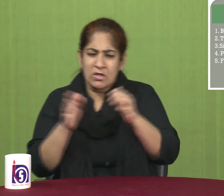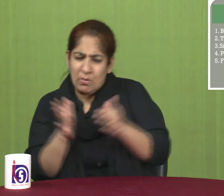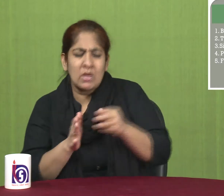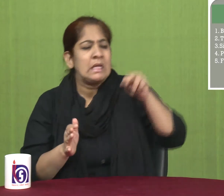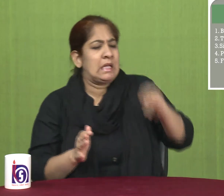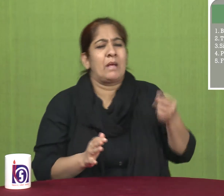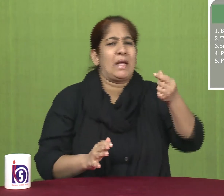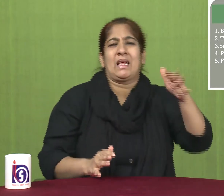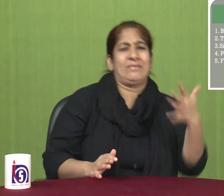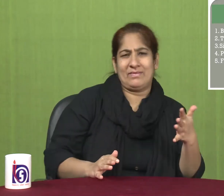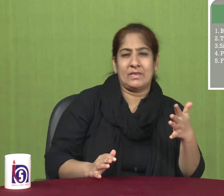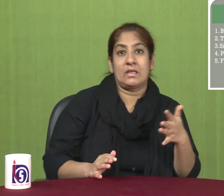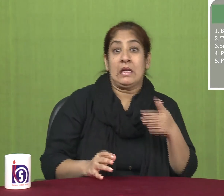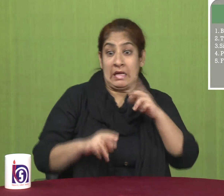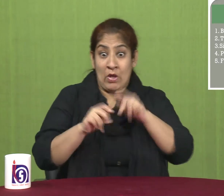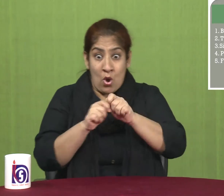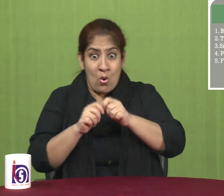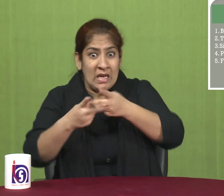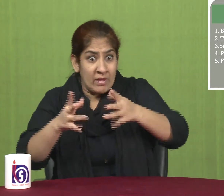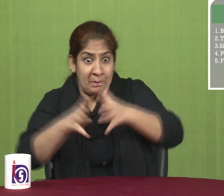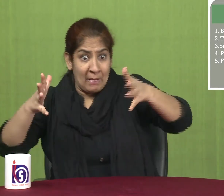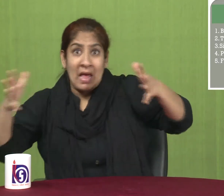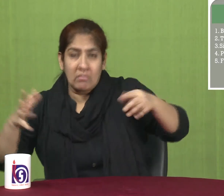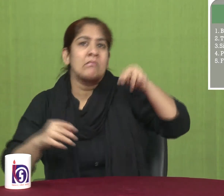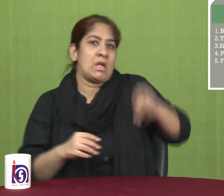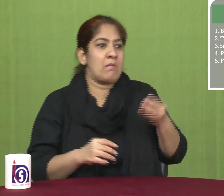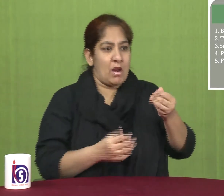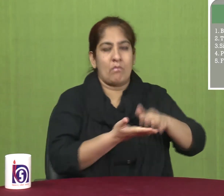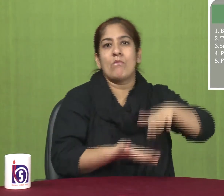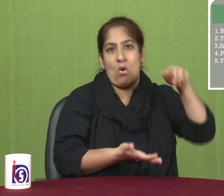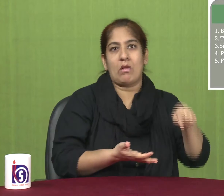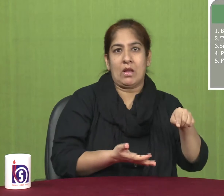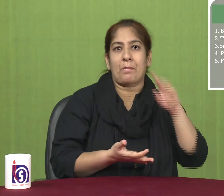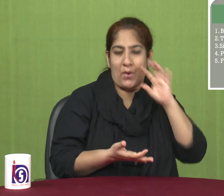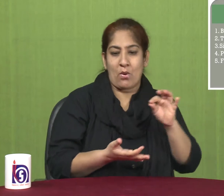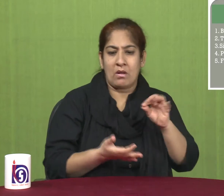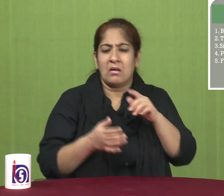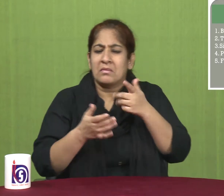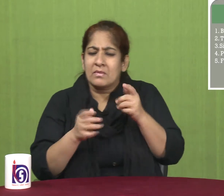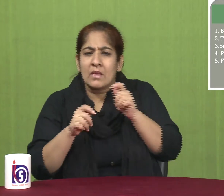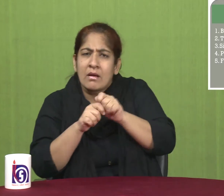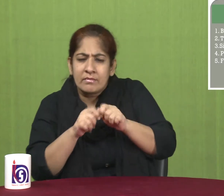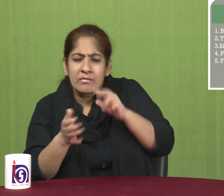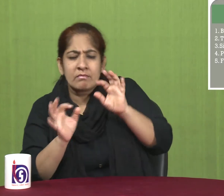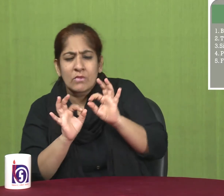work. Sometimes the work is small and sometimes the work is really a time-taking work